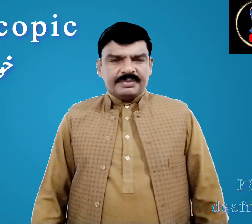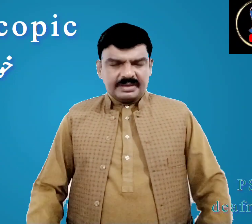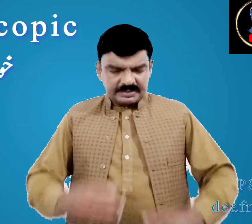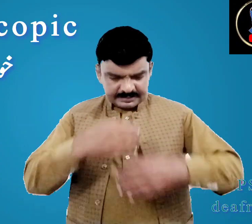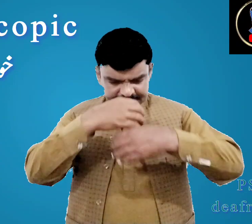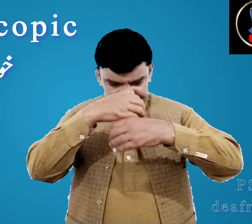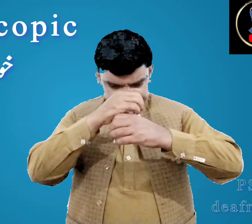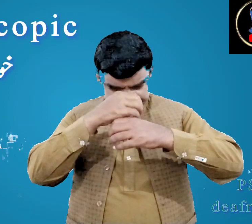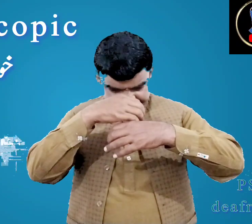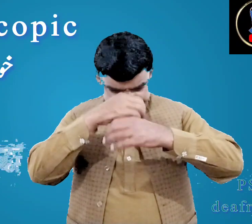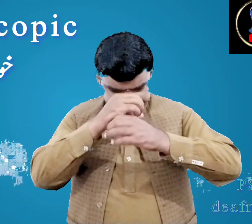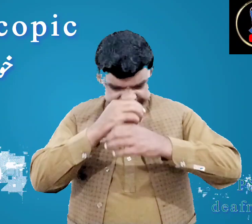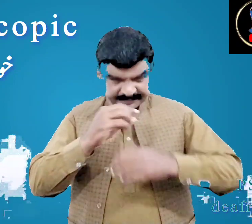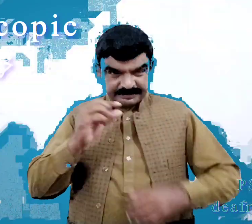microscopic,